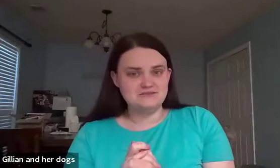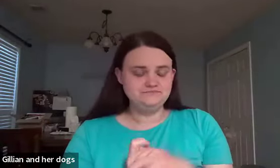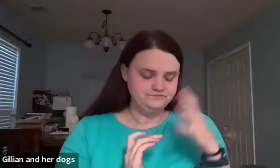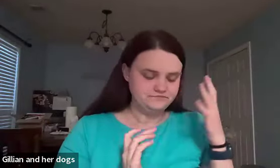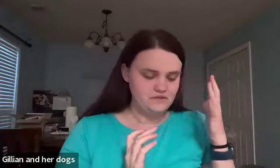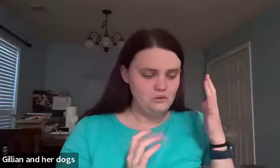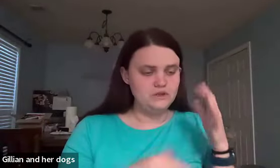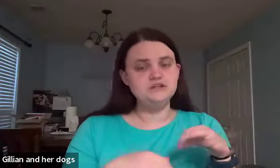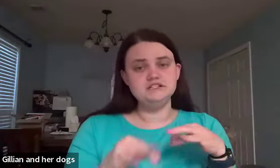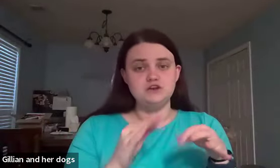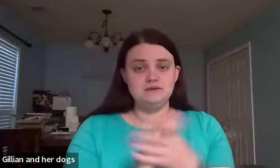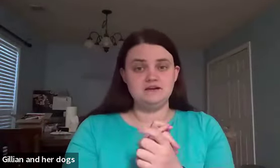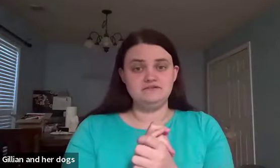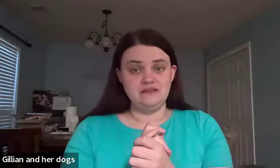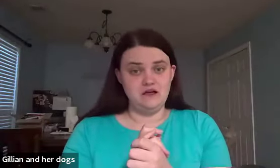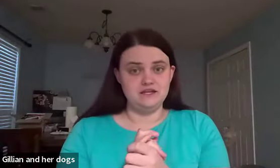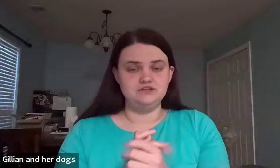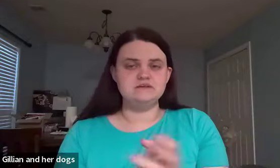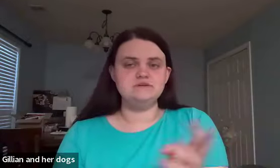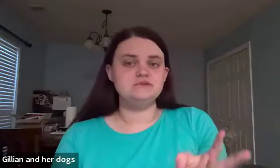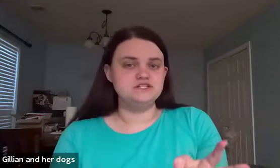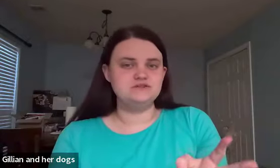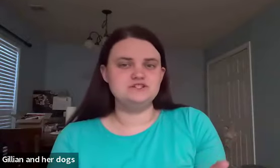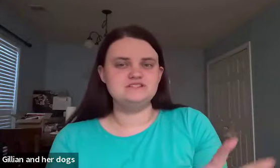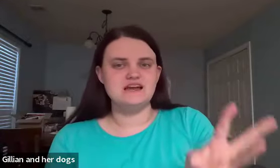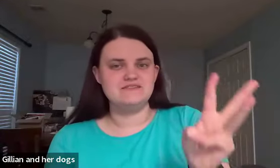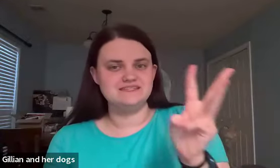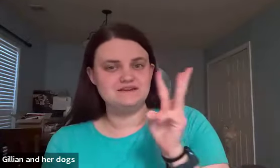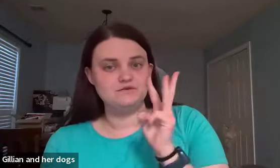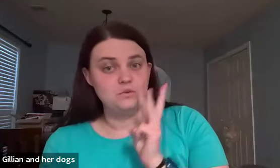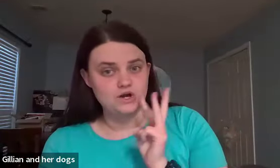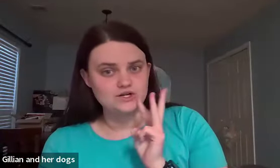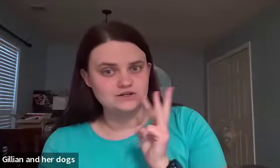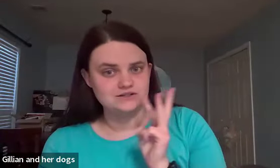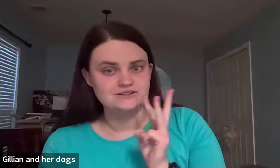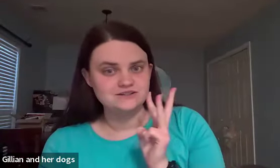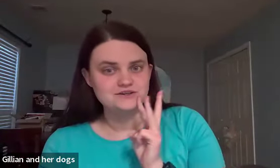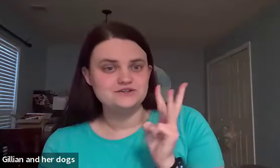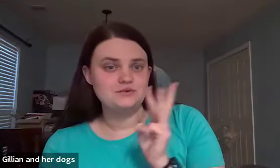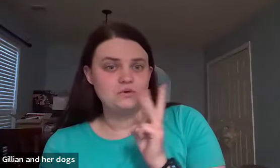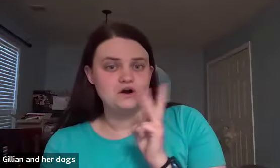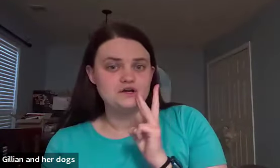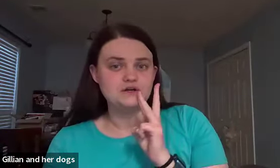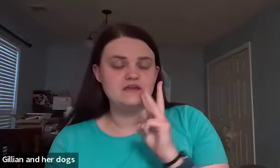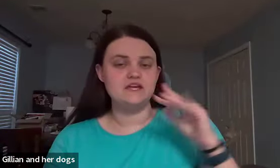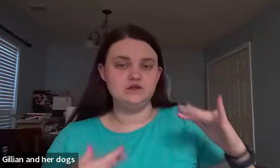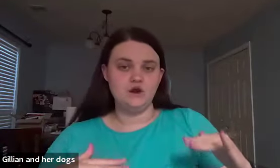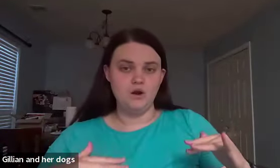So when you're describing a flood, you typically, what you do is you sign the sign for water. So water, and then you